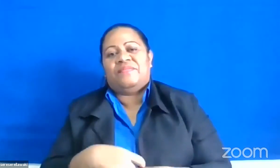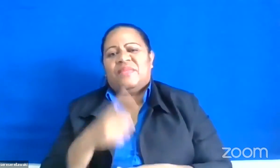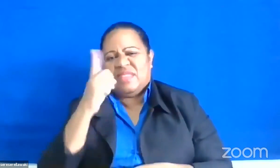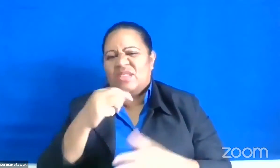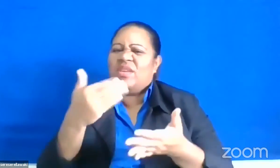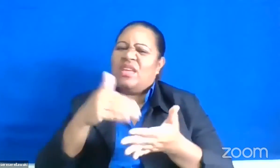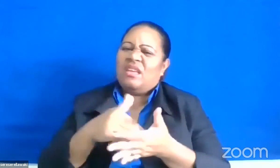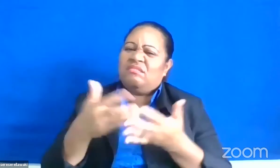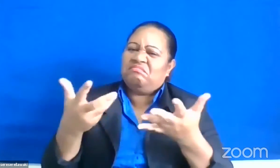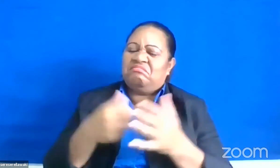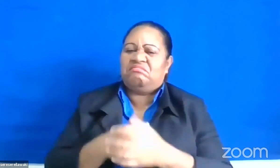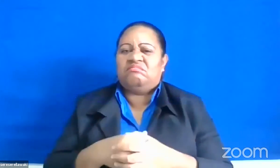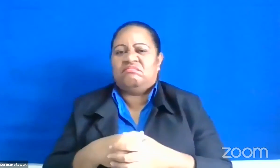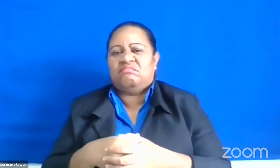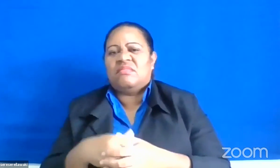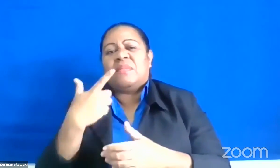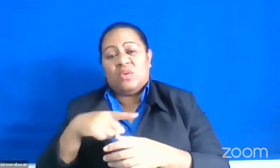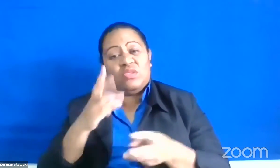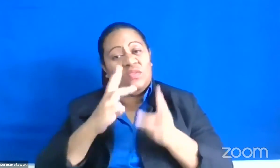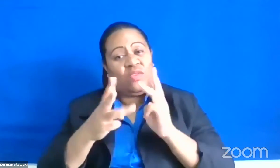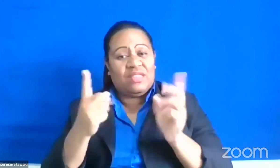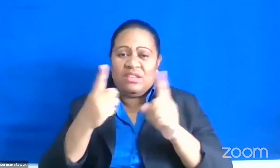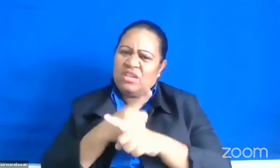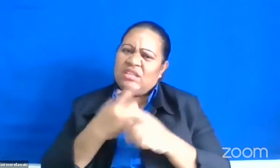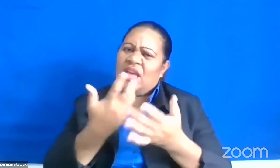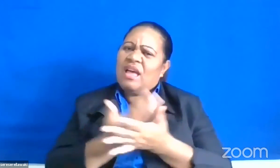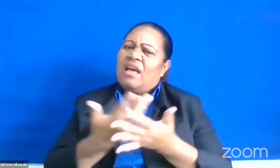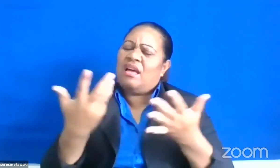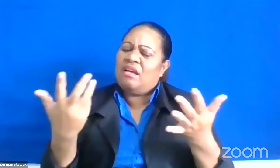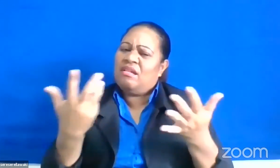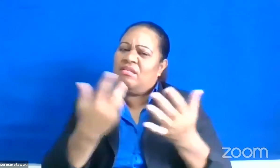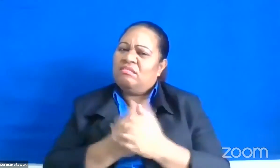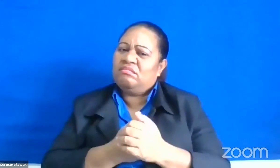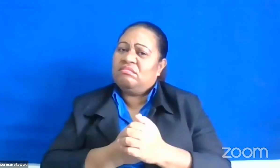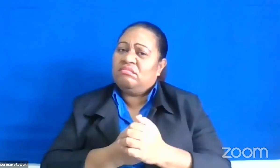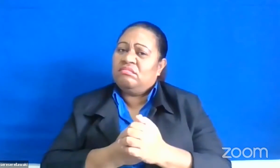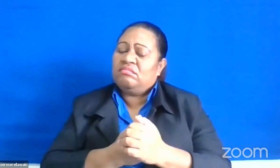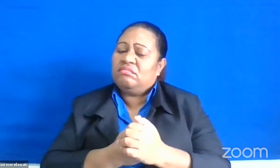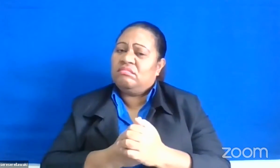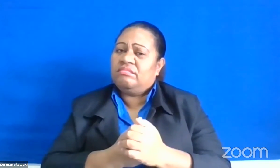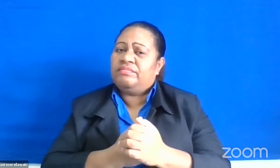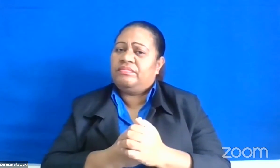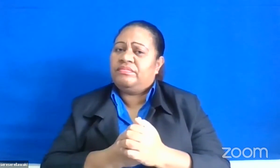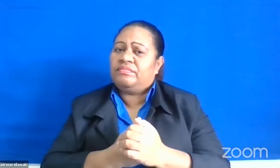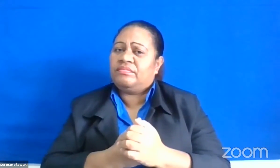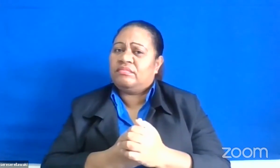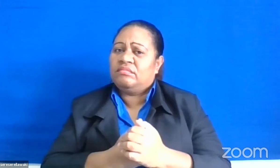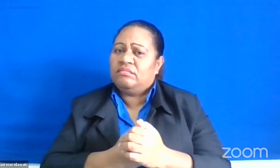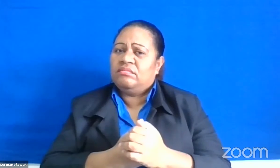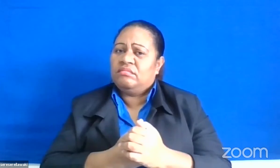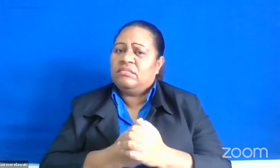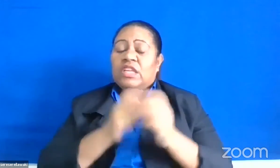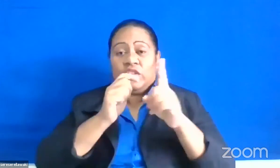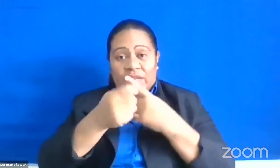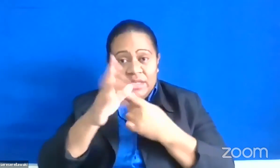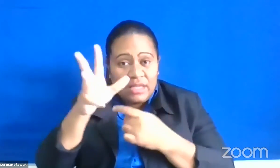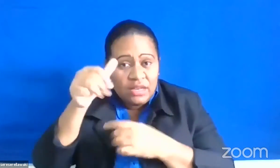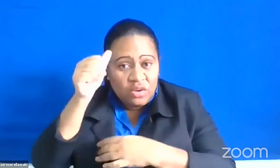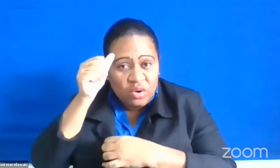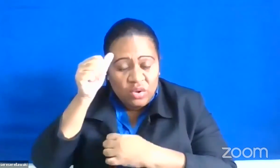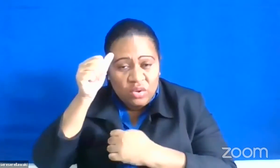that the weather is changing how how um how is traditional knowledge evolving in